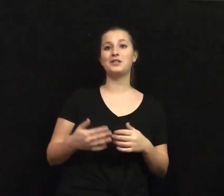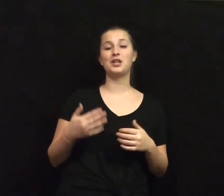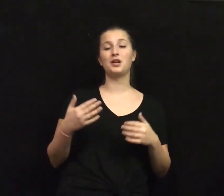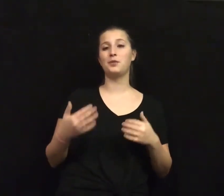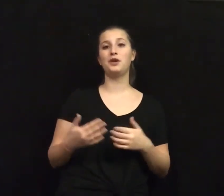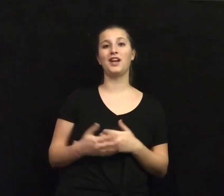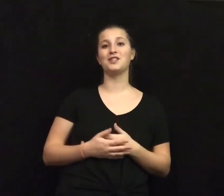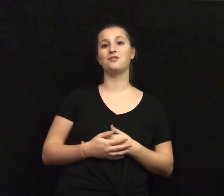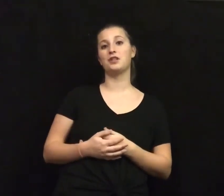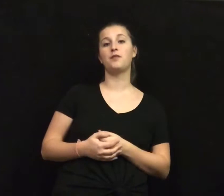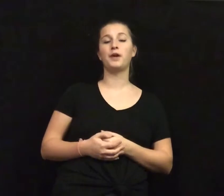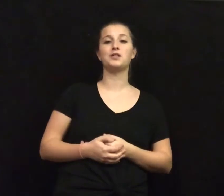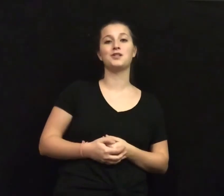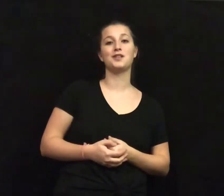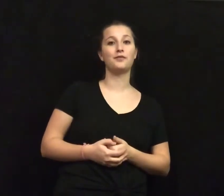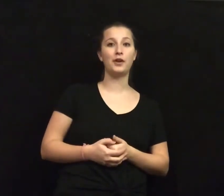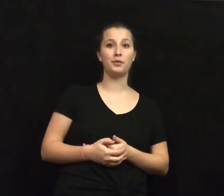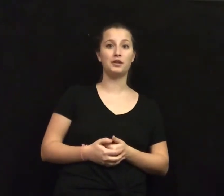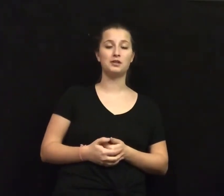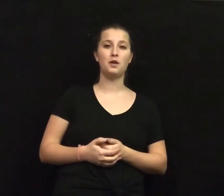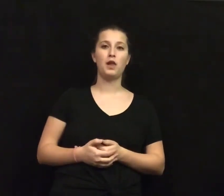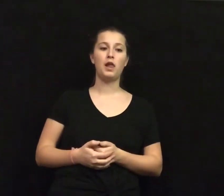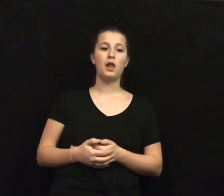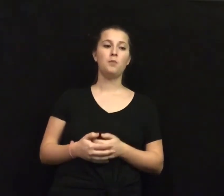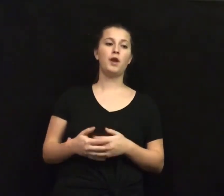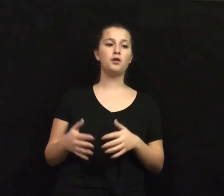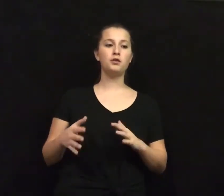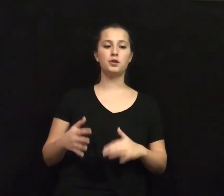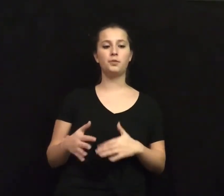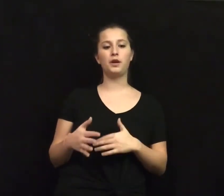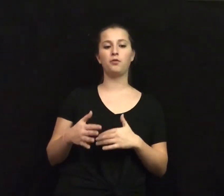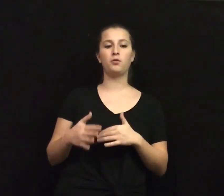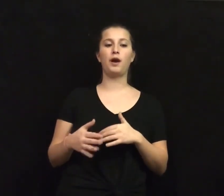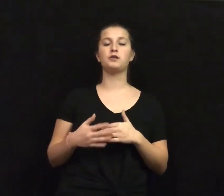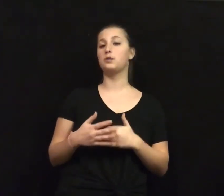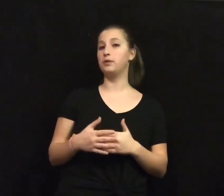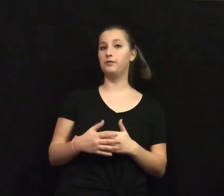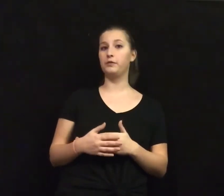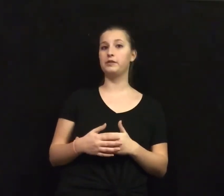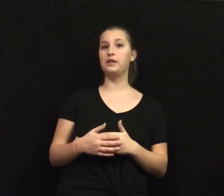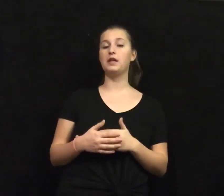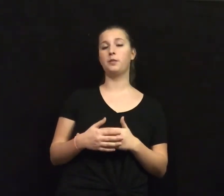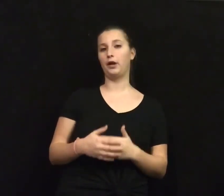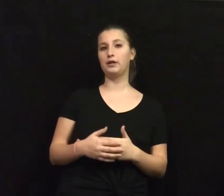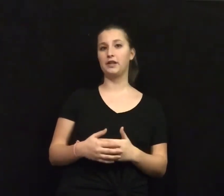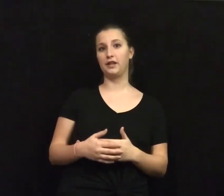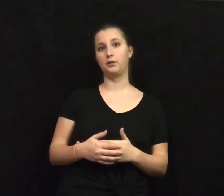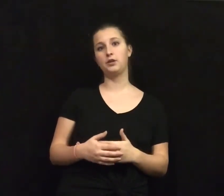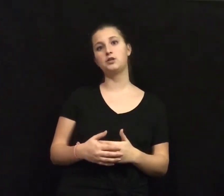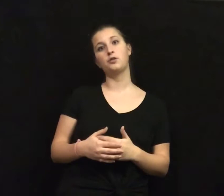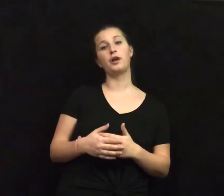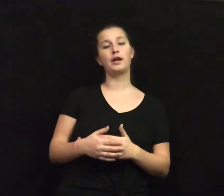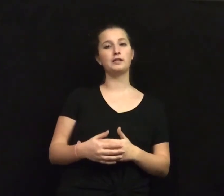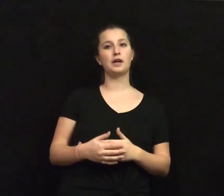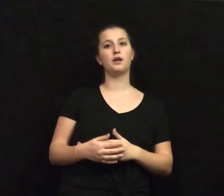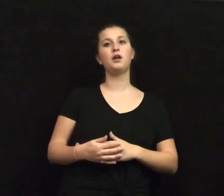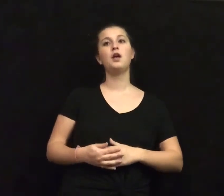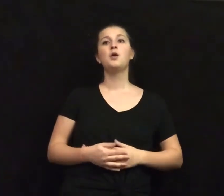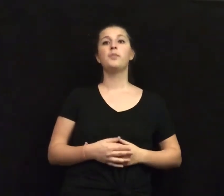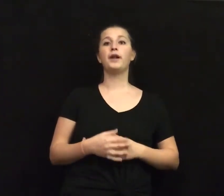efficient communication for deaf patients and their families. Medical interpreting requires a complete fluency in American Sign Language, or ASL, but it